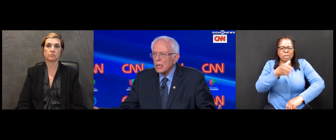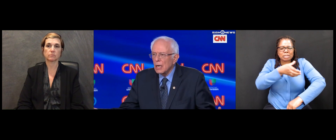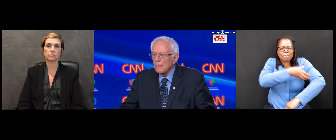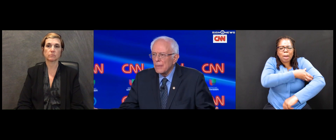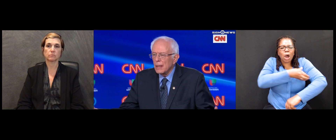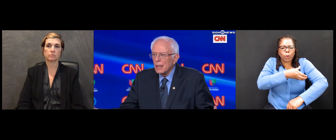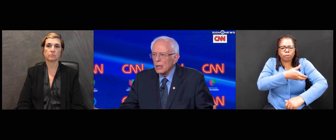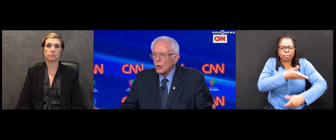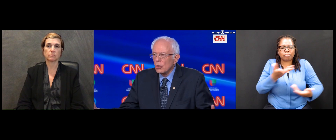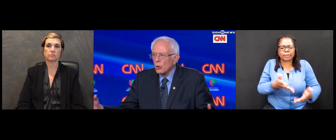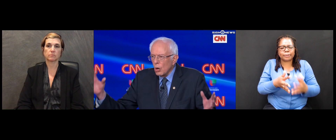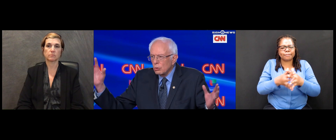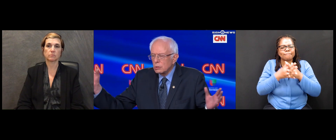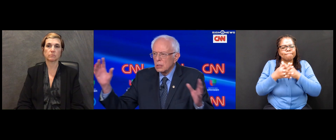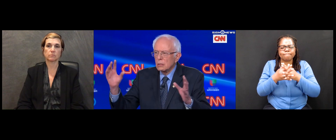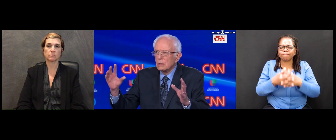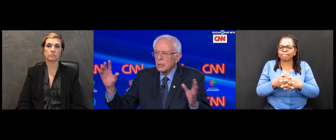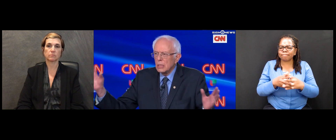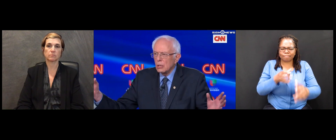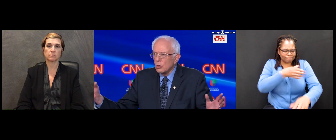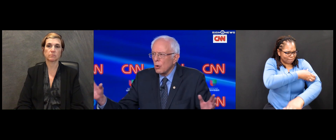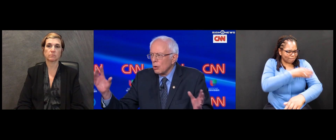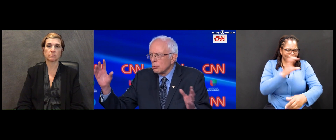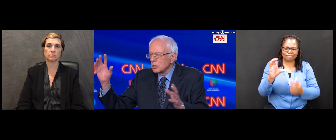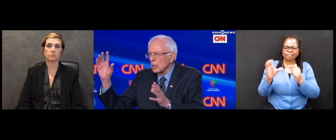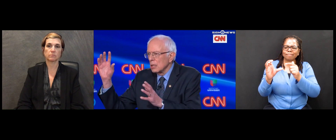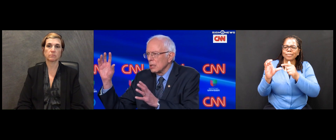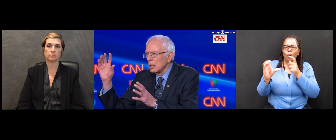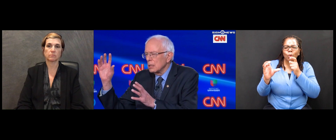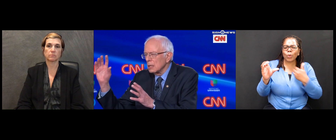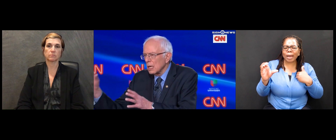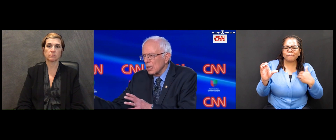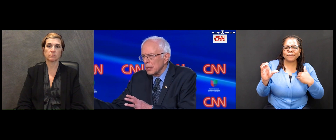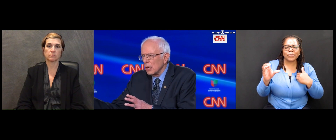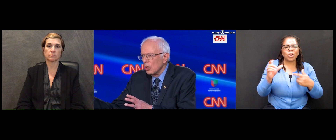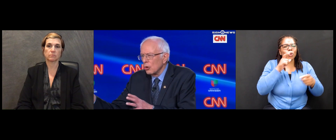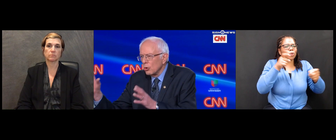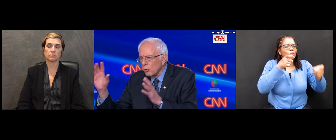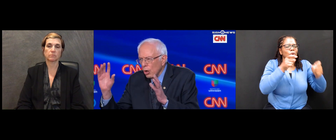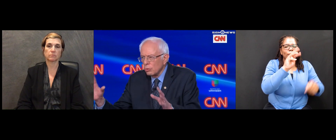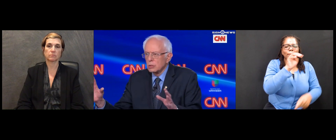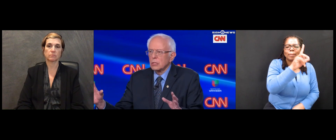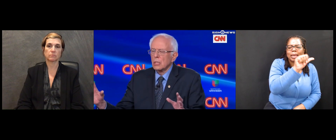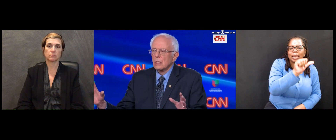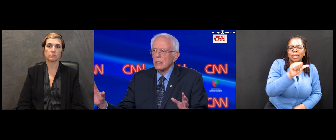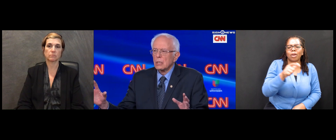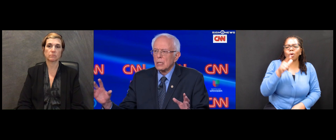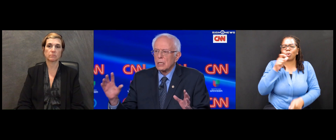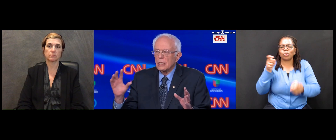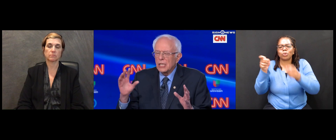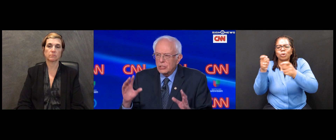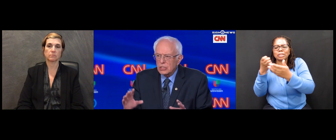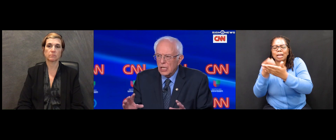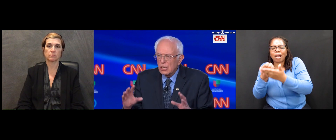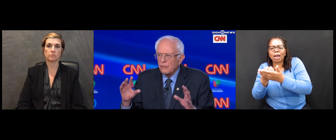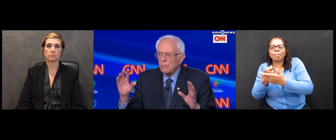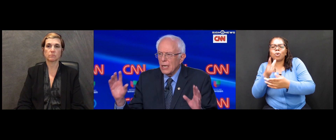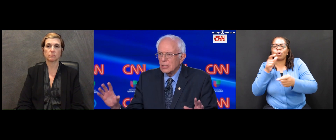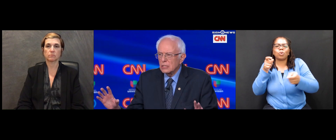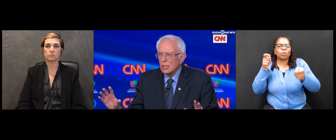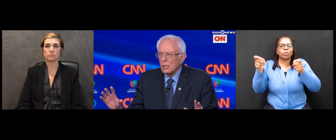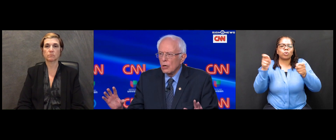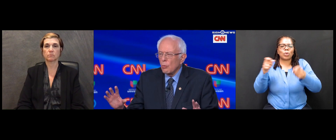in America. Who owns the media? Who owns the economy? Who owns the